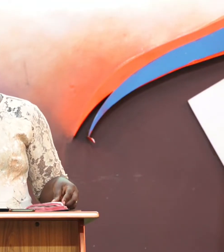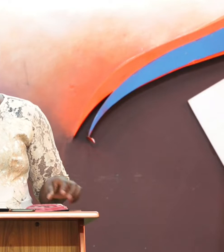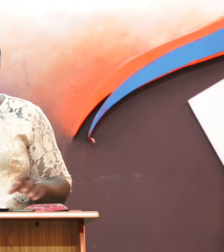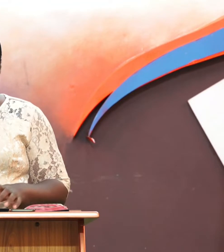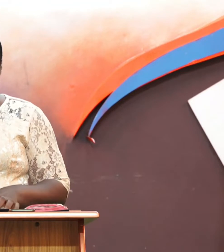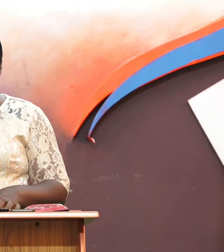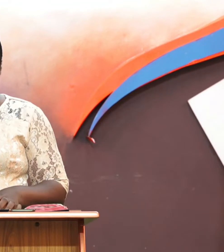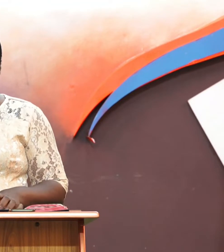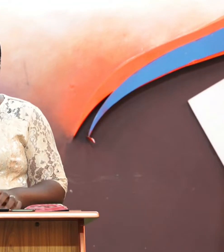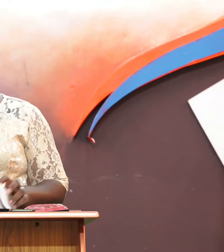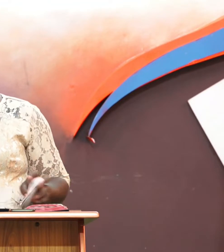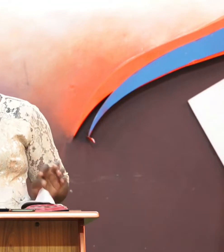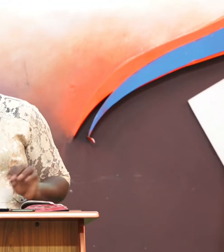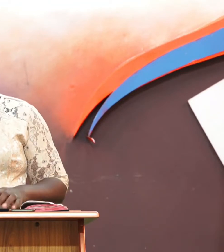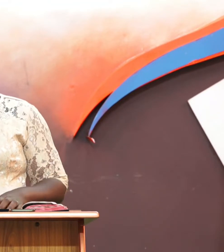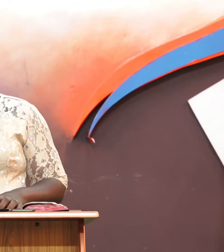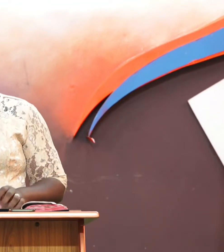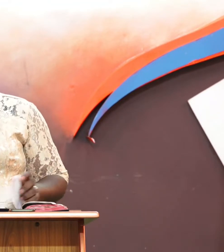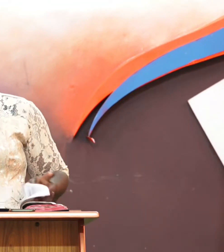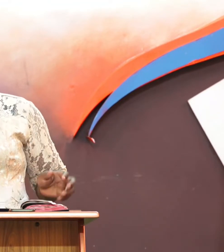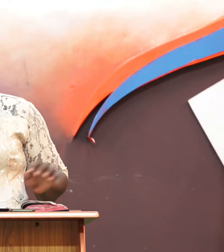essula ey'okusatu. Let us go to James 3.